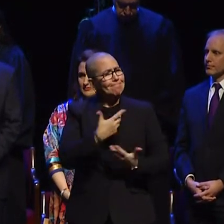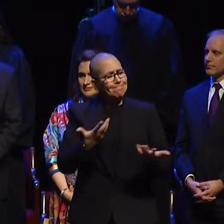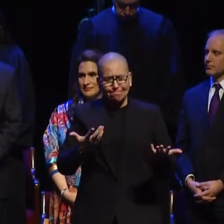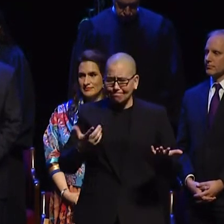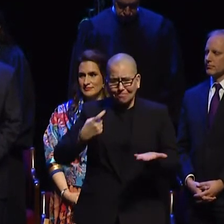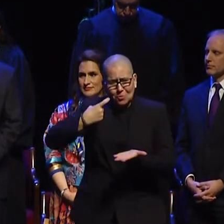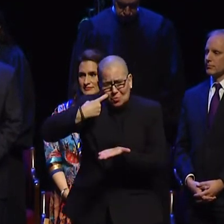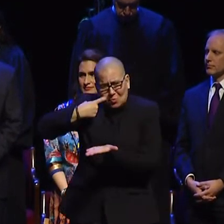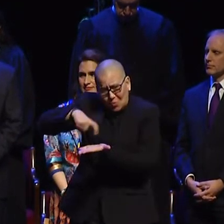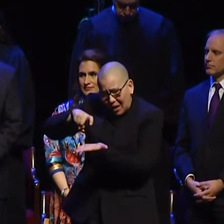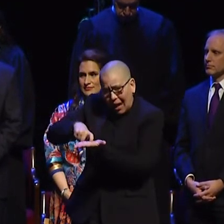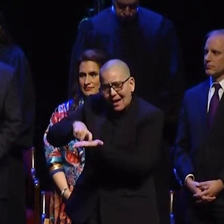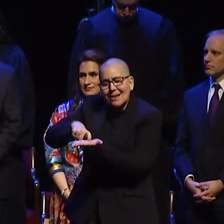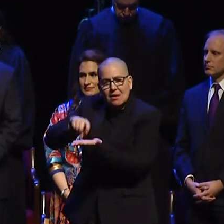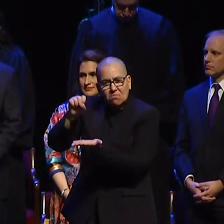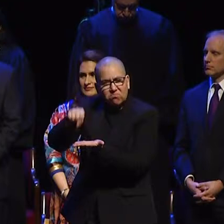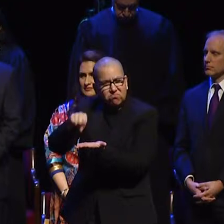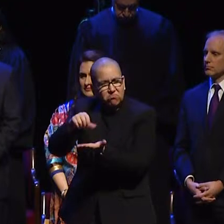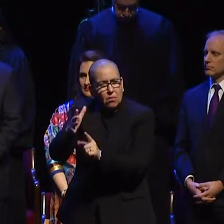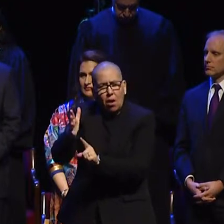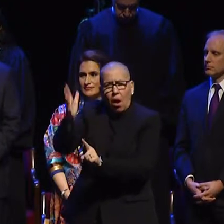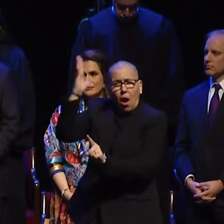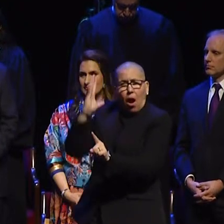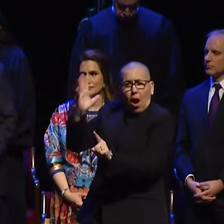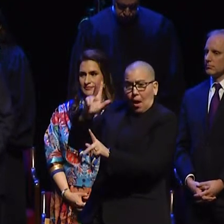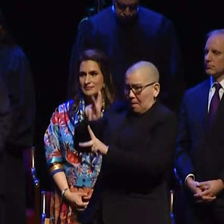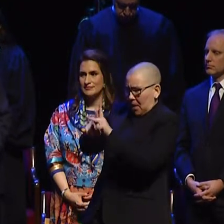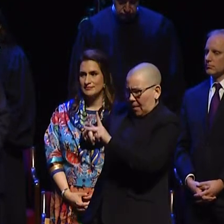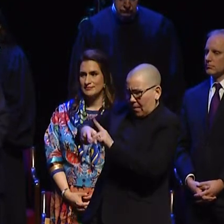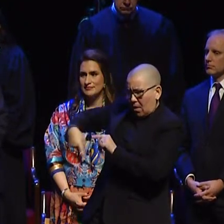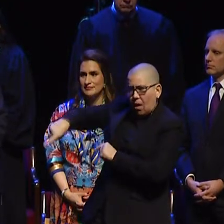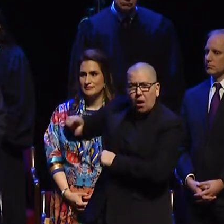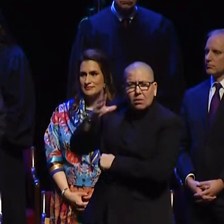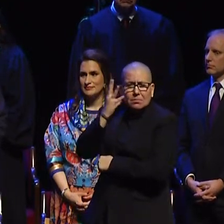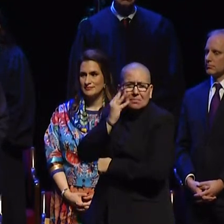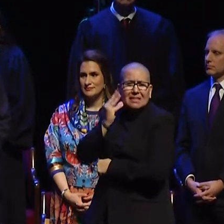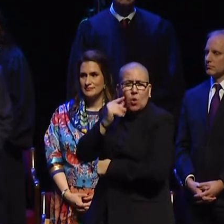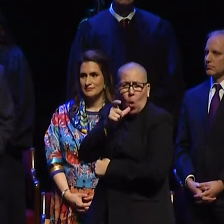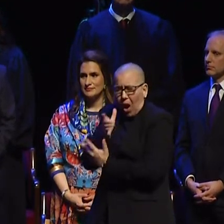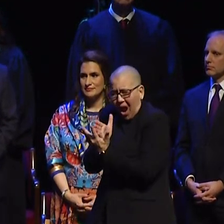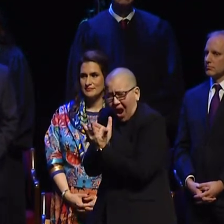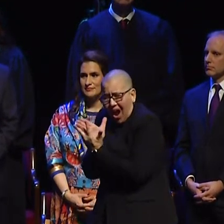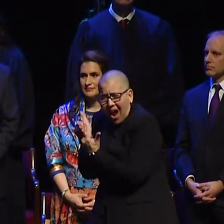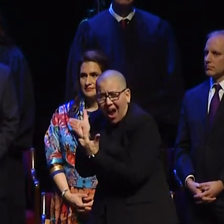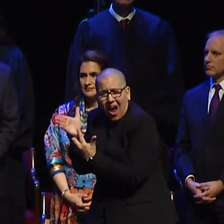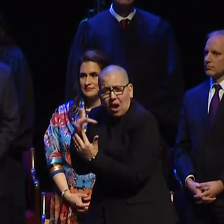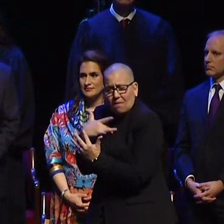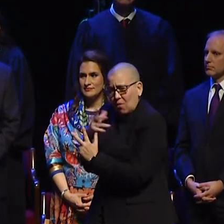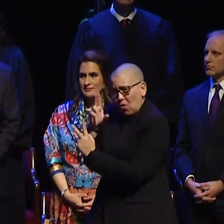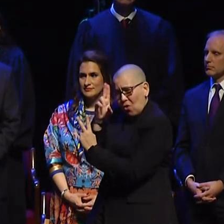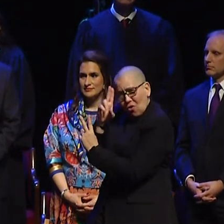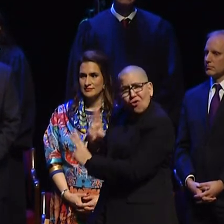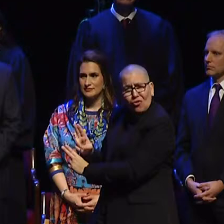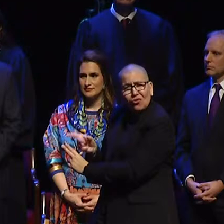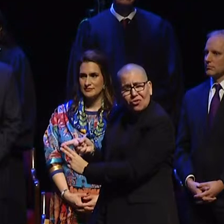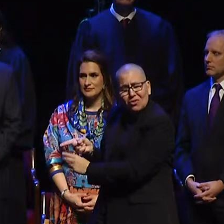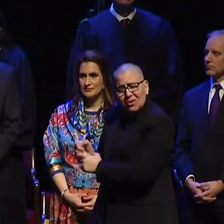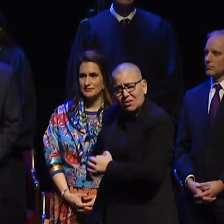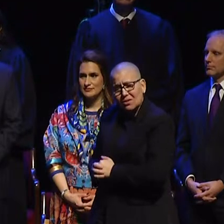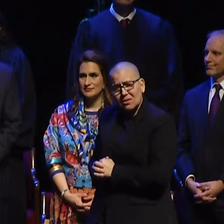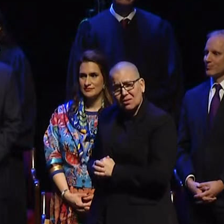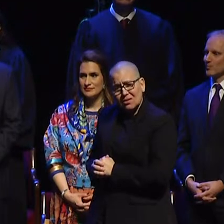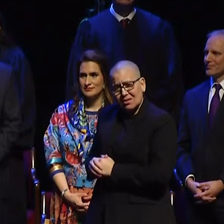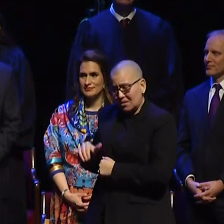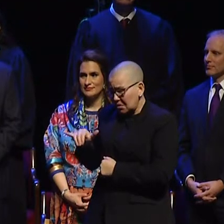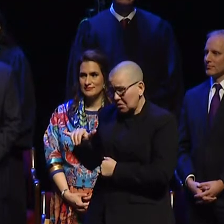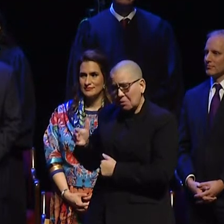to those who stood on the threshold before us. They may have been fewer,